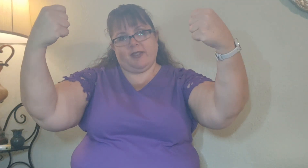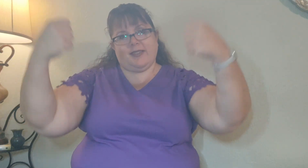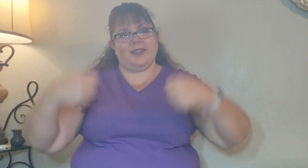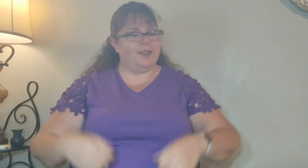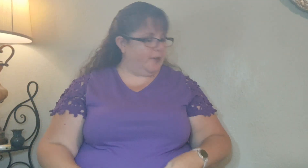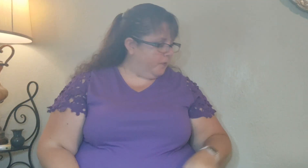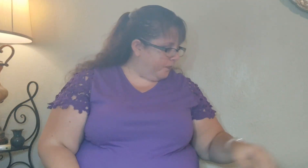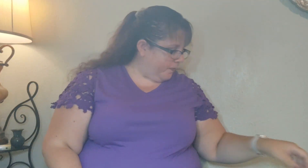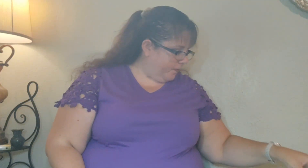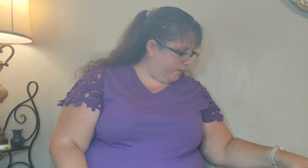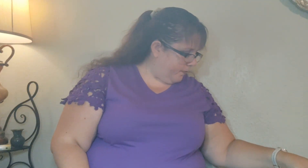courageous.